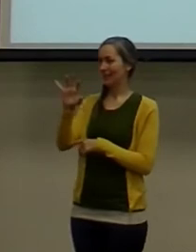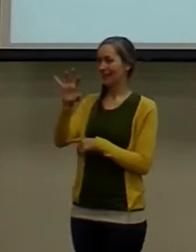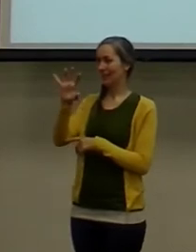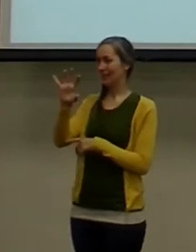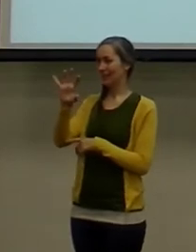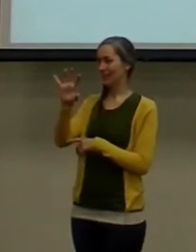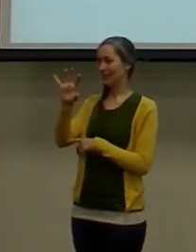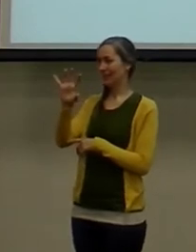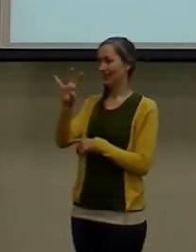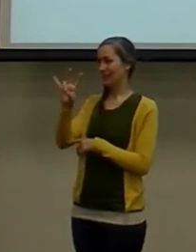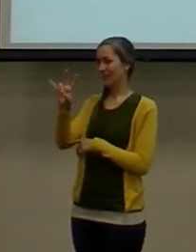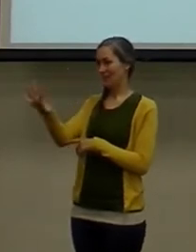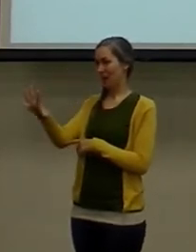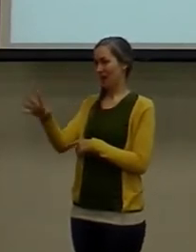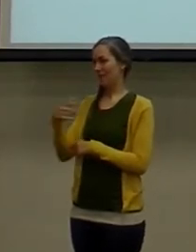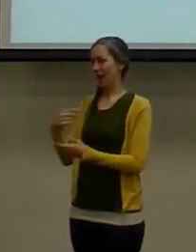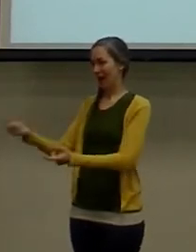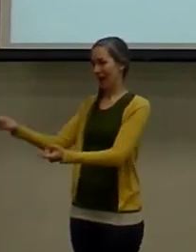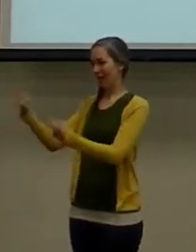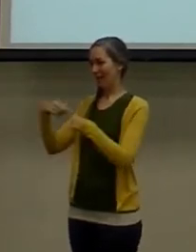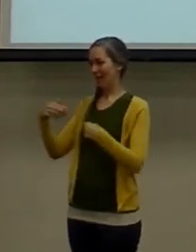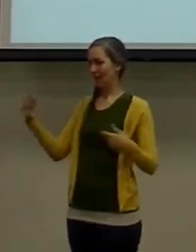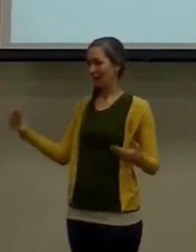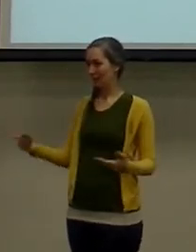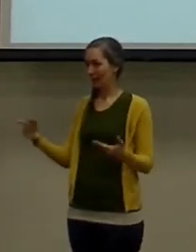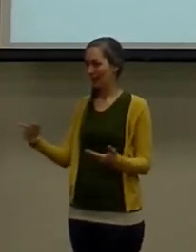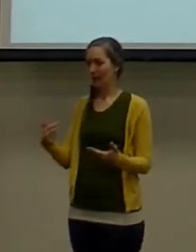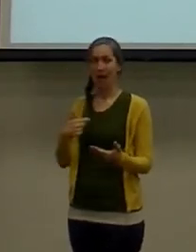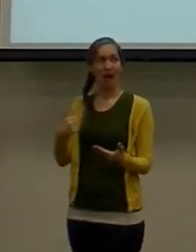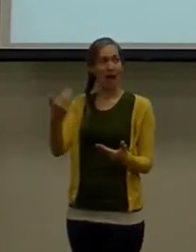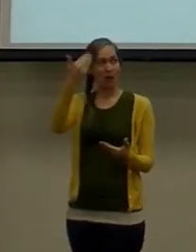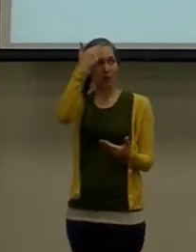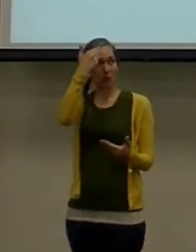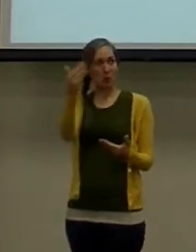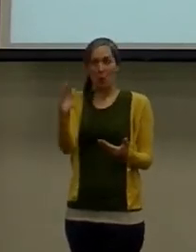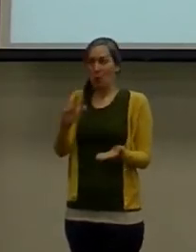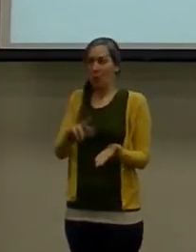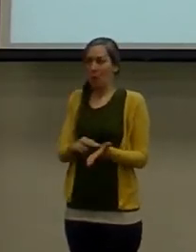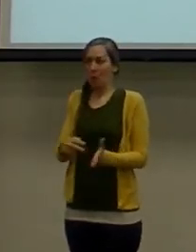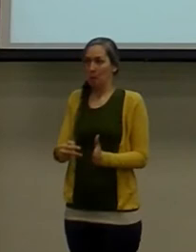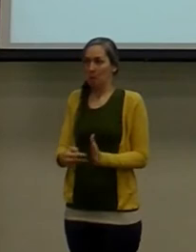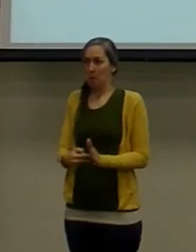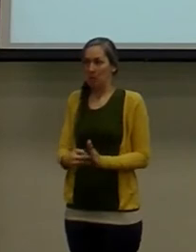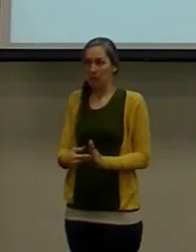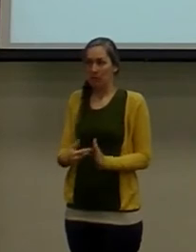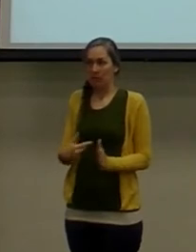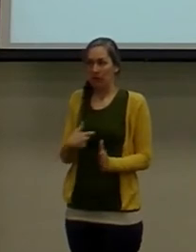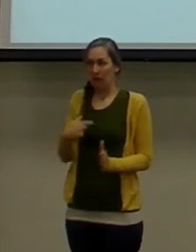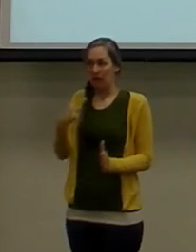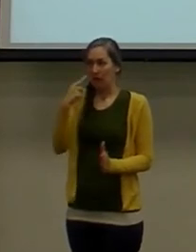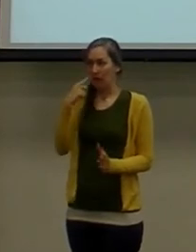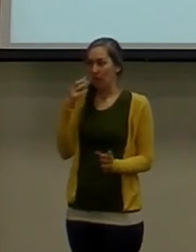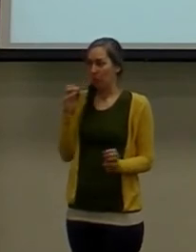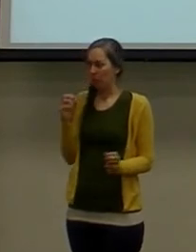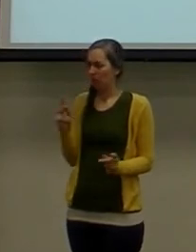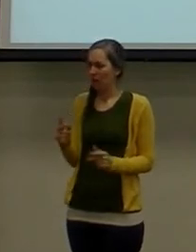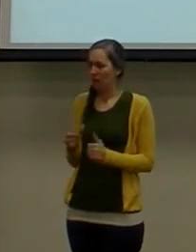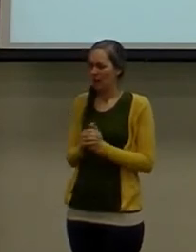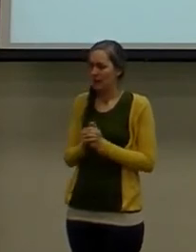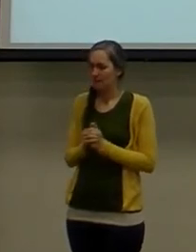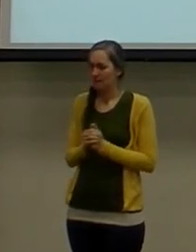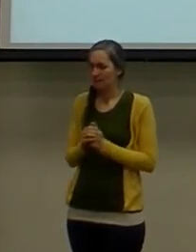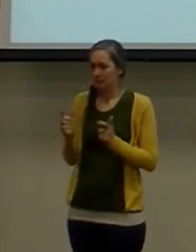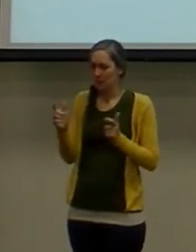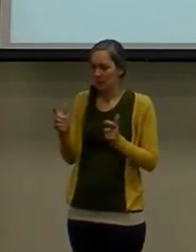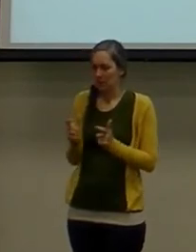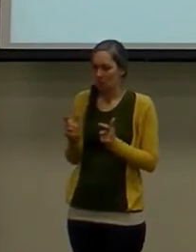know what ye means. And I thought, okay, ye, this is a small